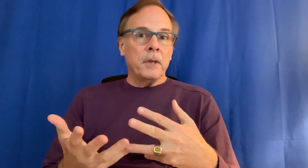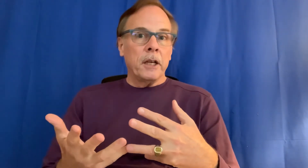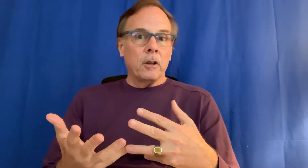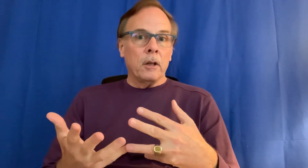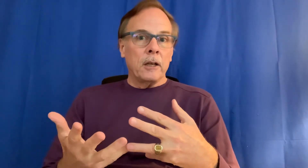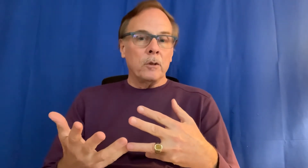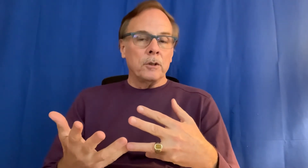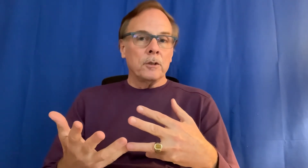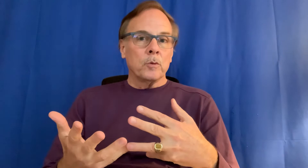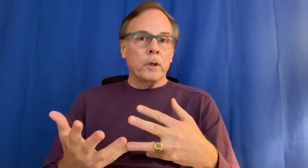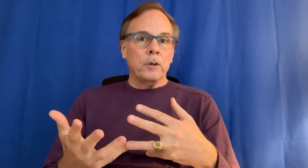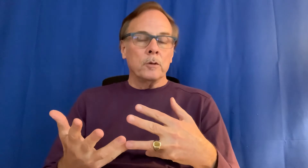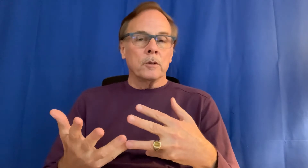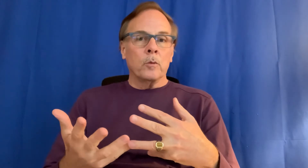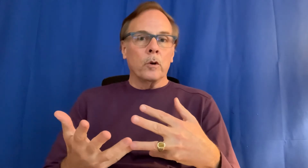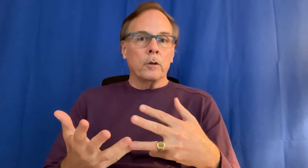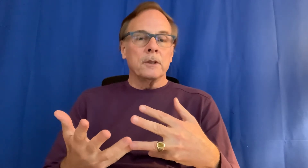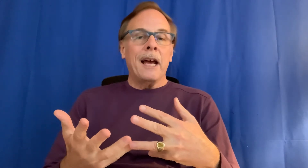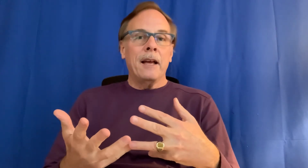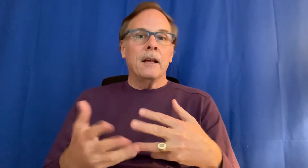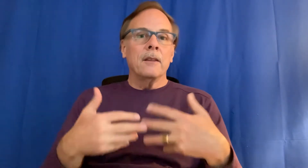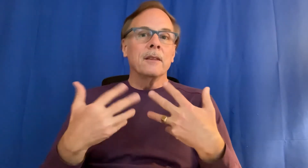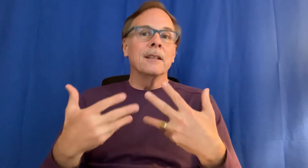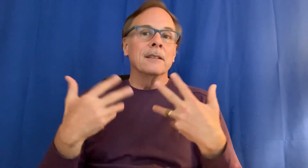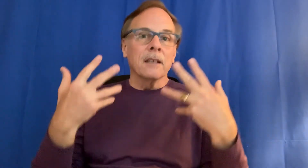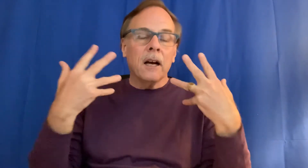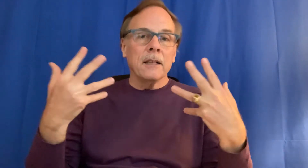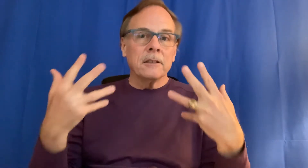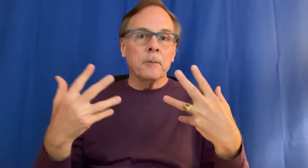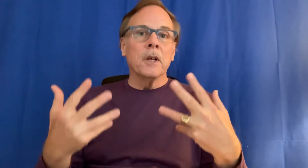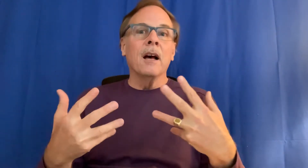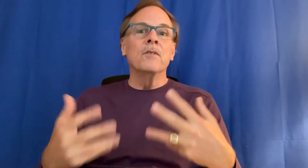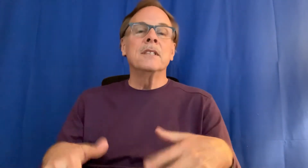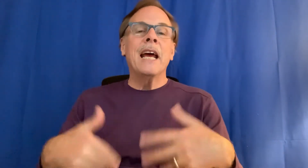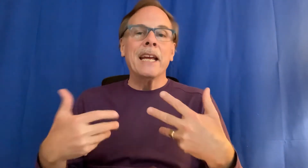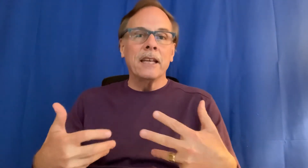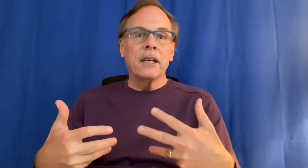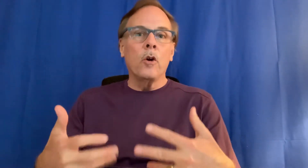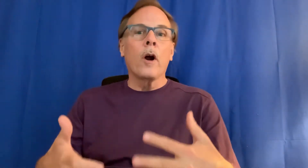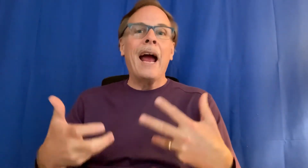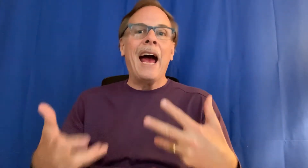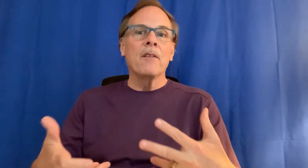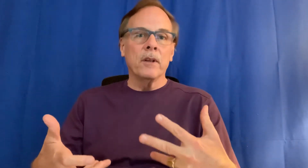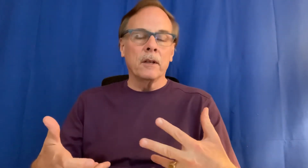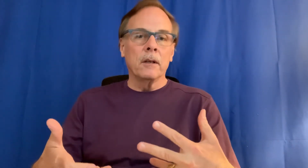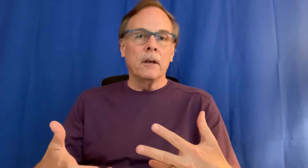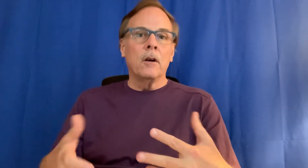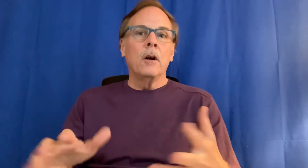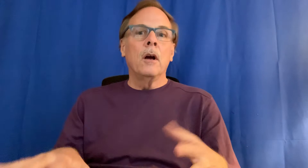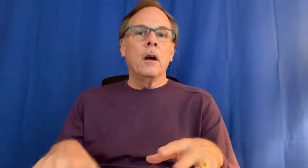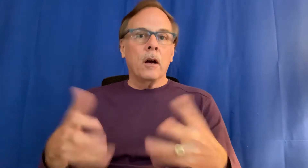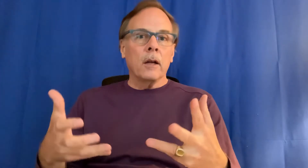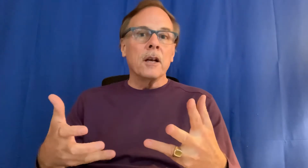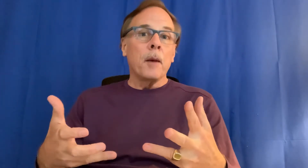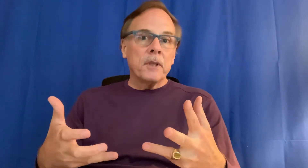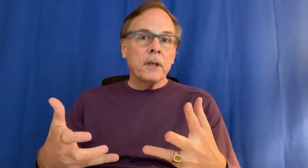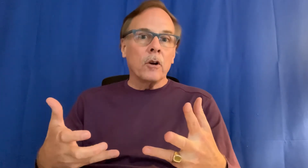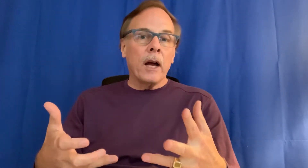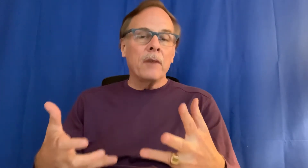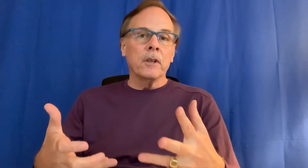other languages, we use the words, the concept of taking or having, adopting or having a